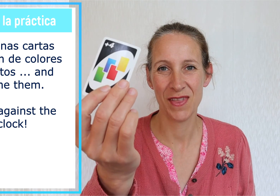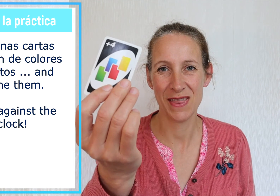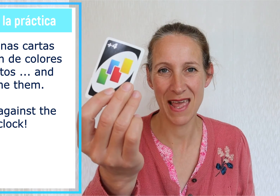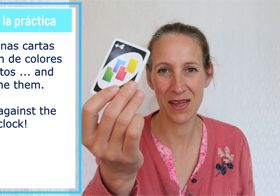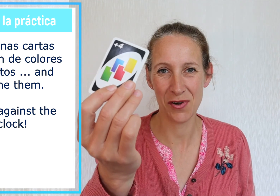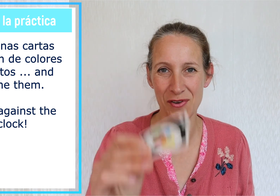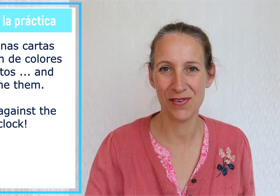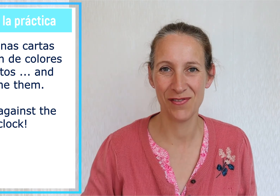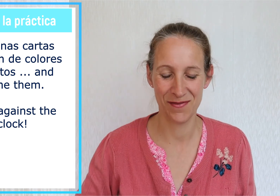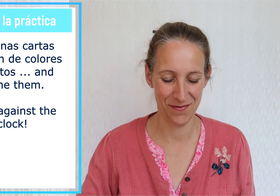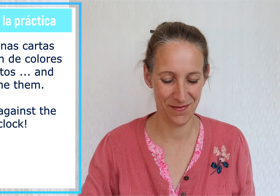negro,